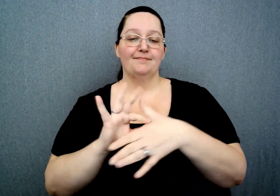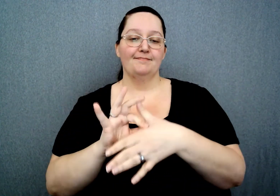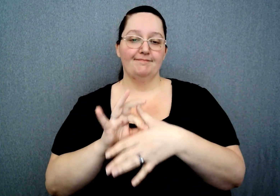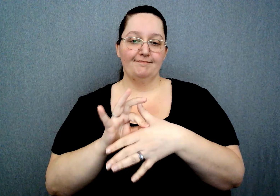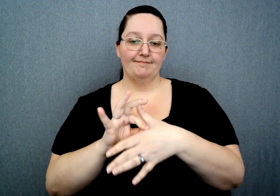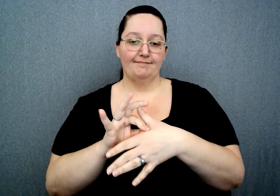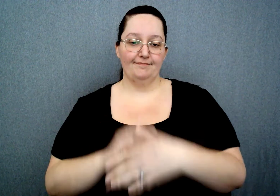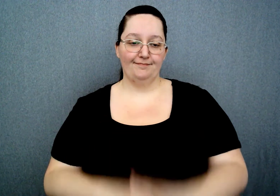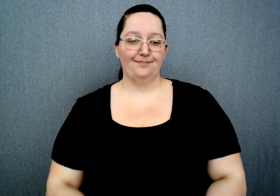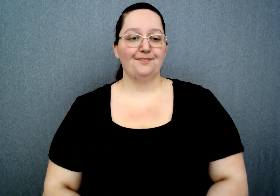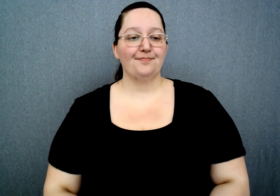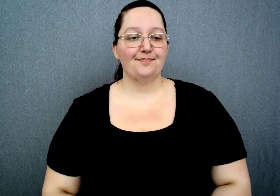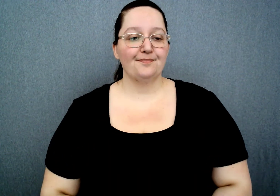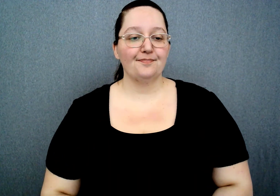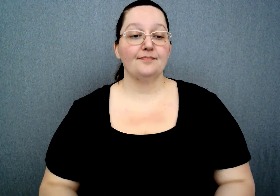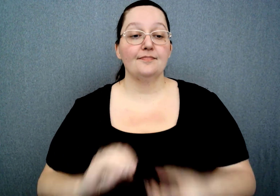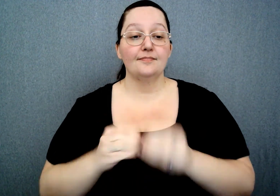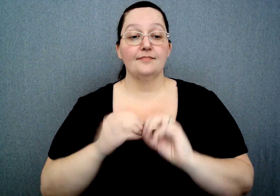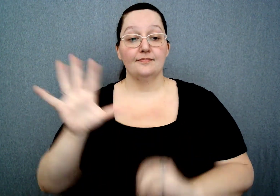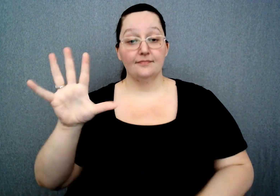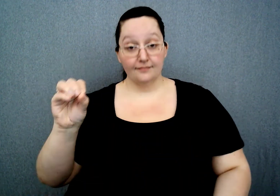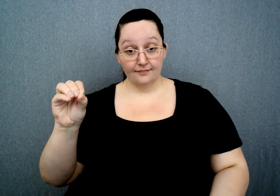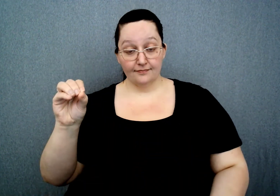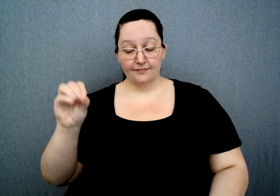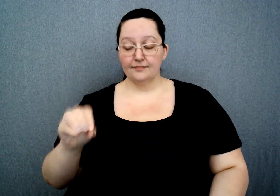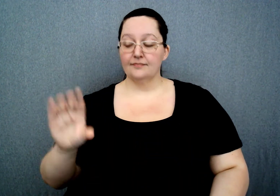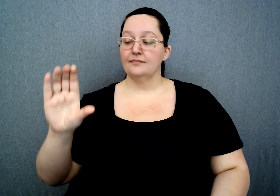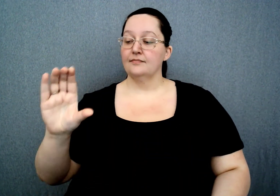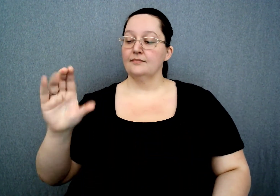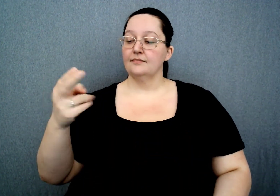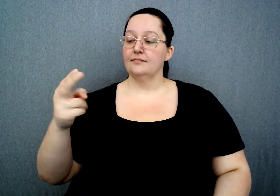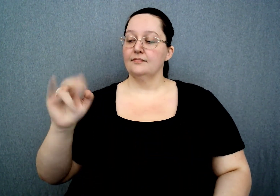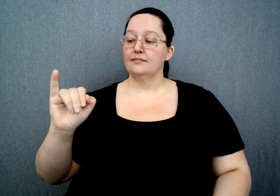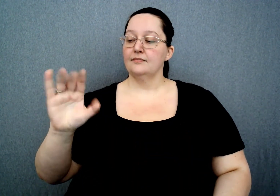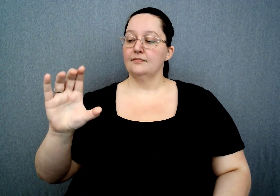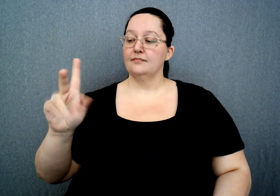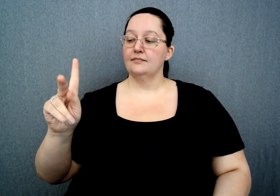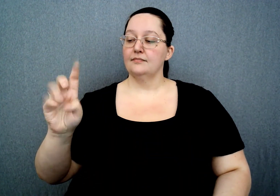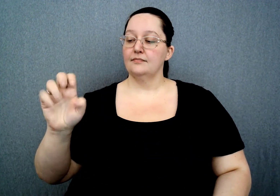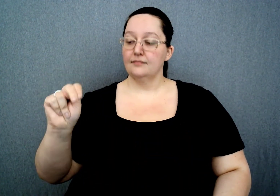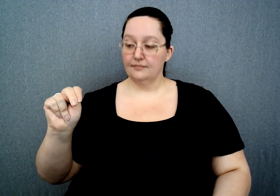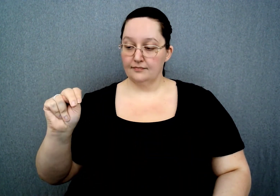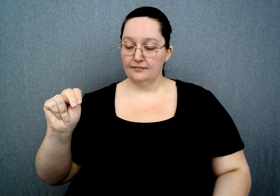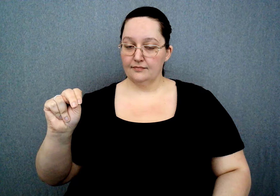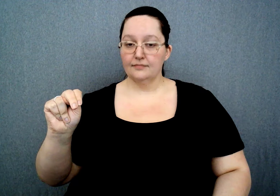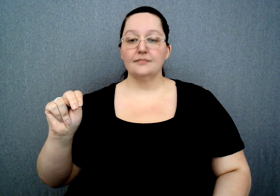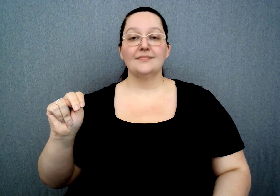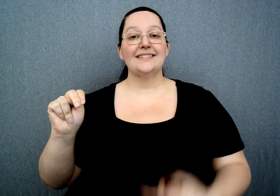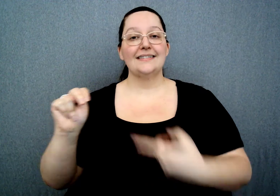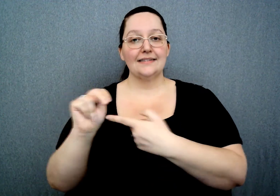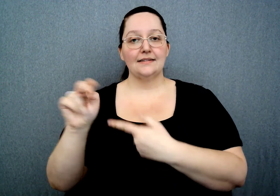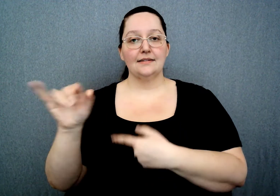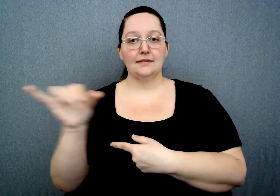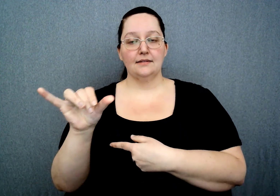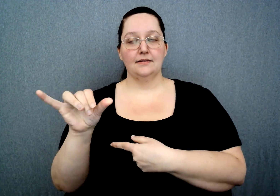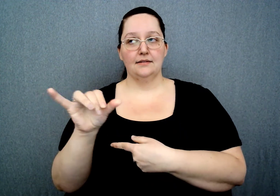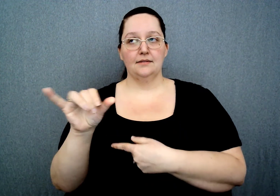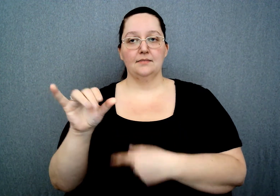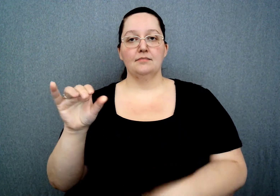have to fingerspell. But in general, just the sign for meat. Number 50, chicken. This is the same sign